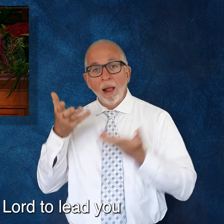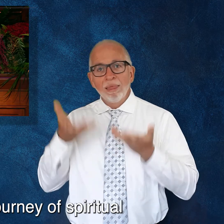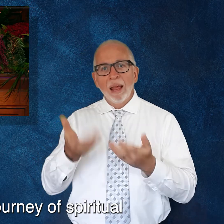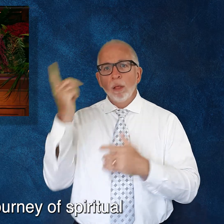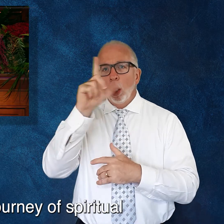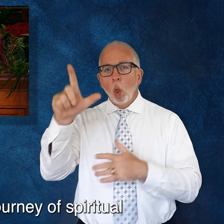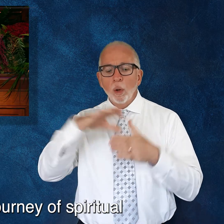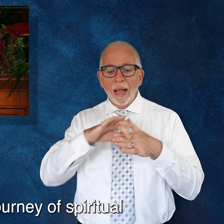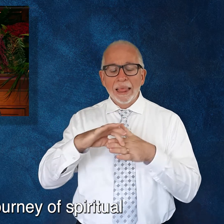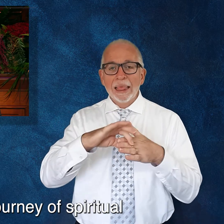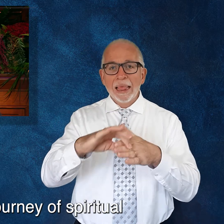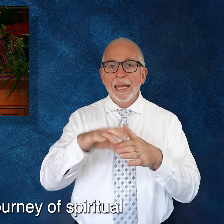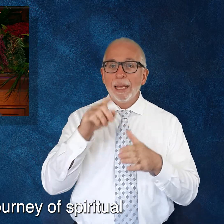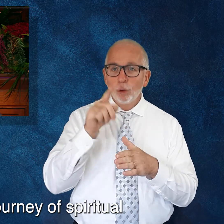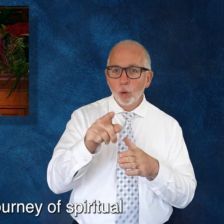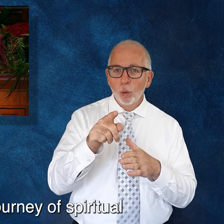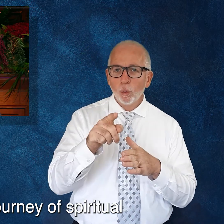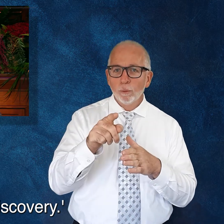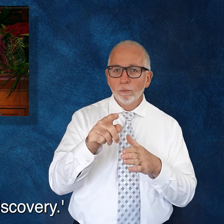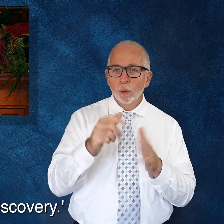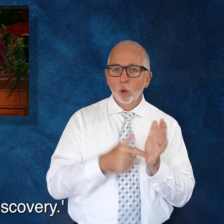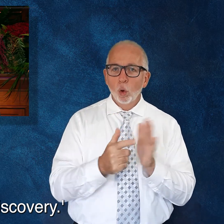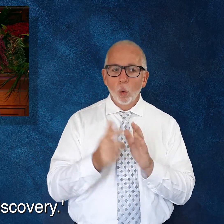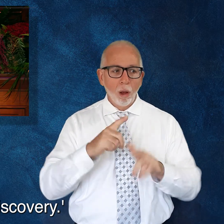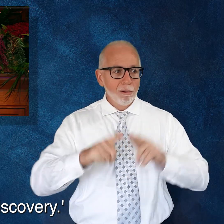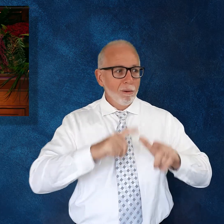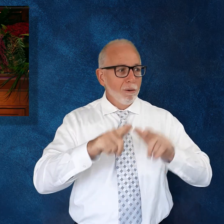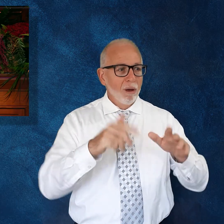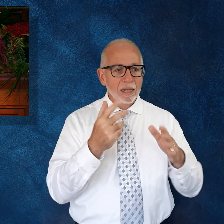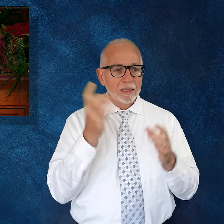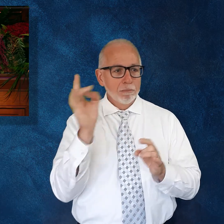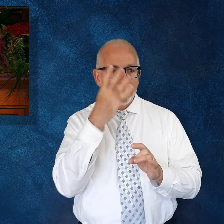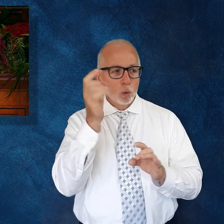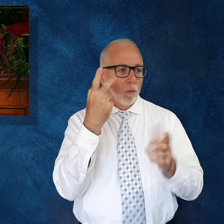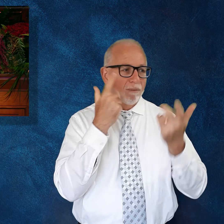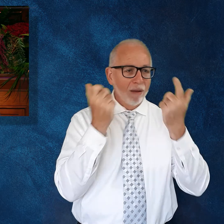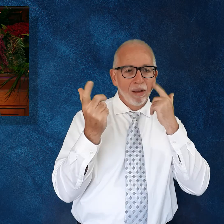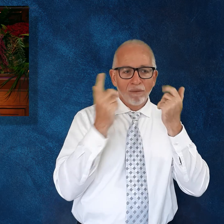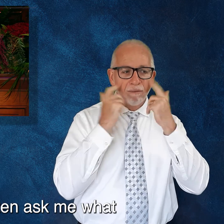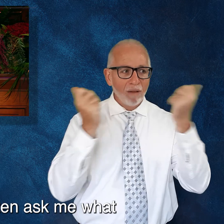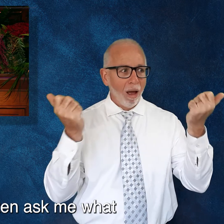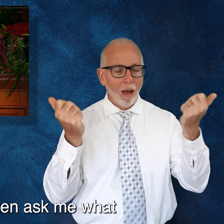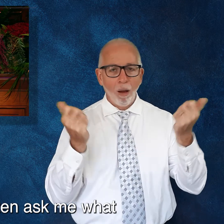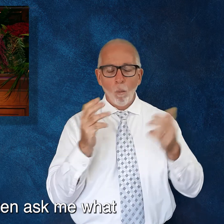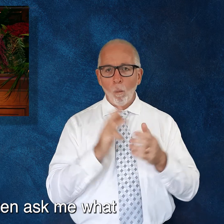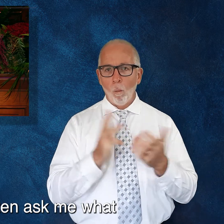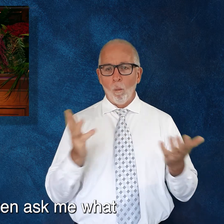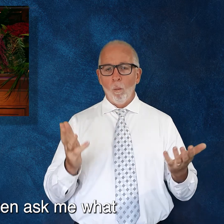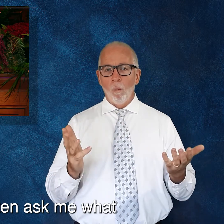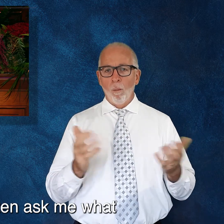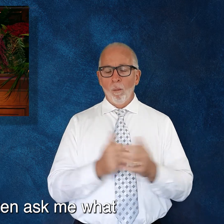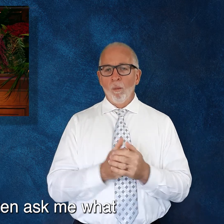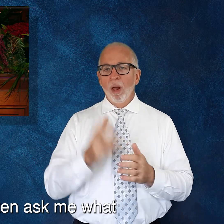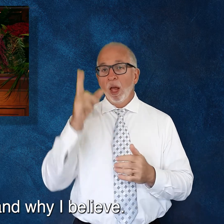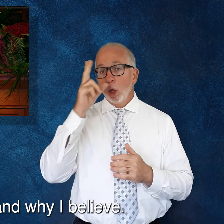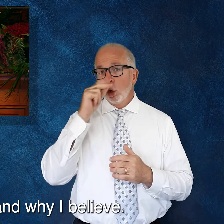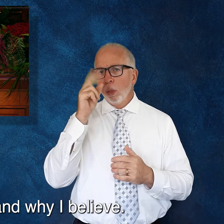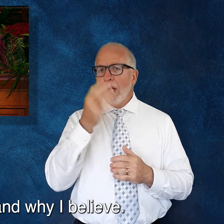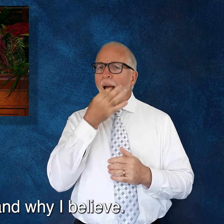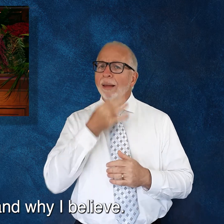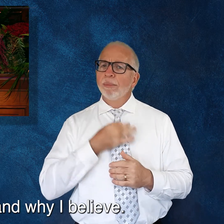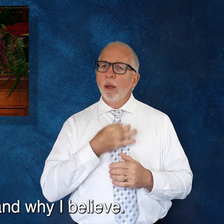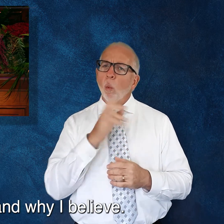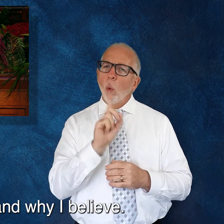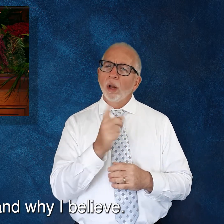you on your journey of spiritual discovery. Youth often ask me what I